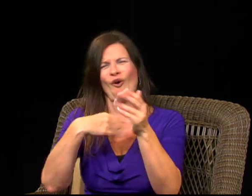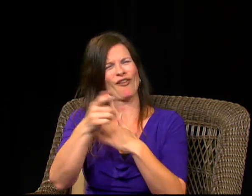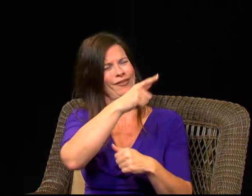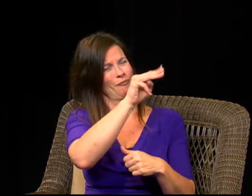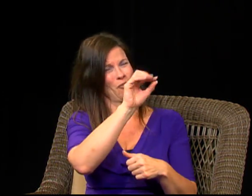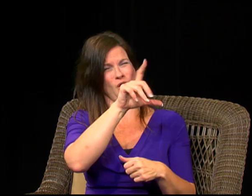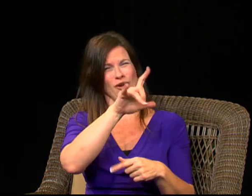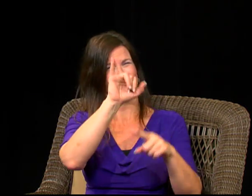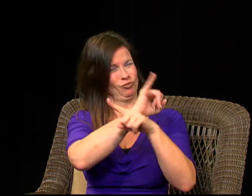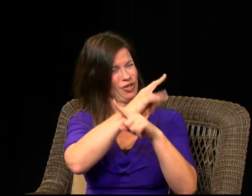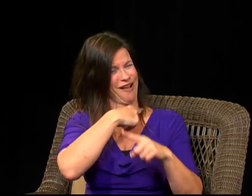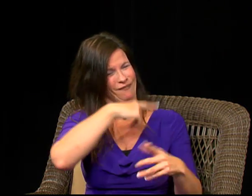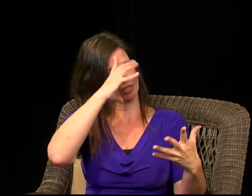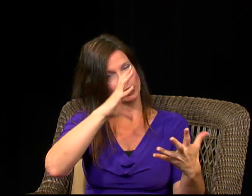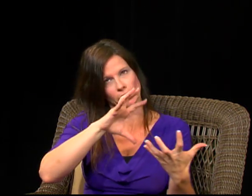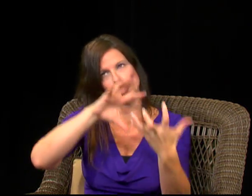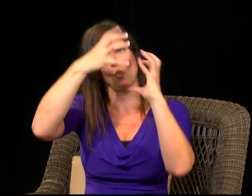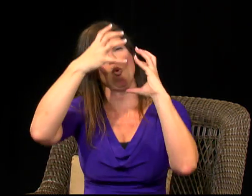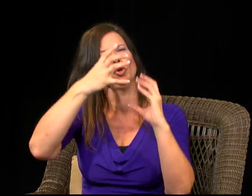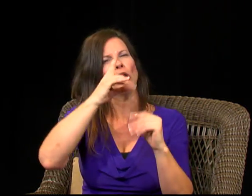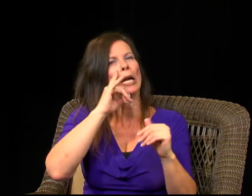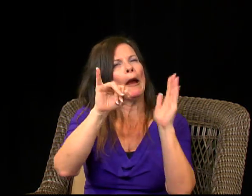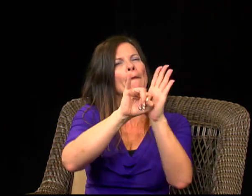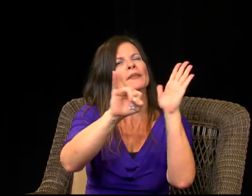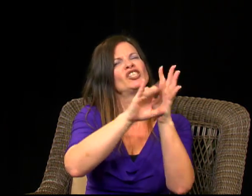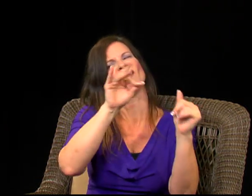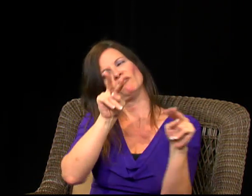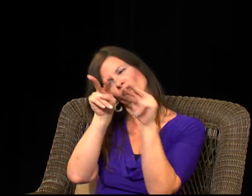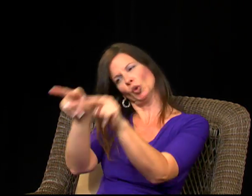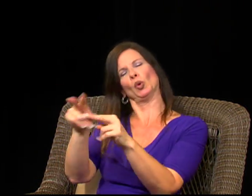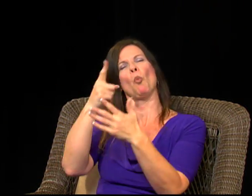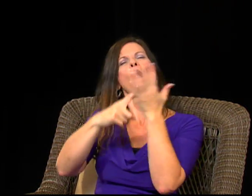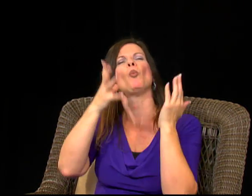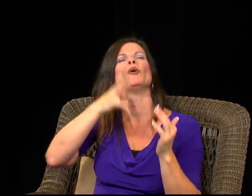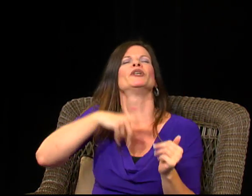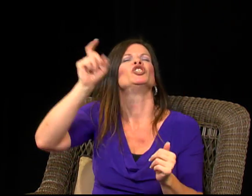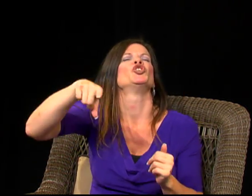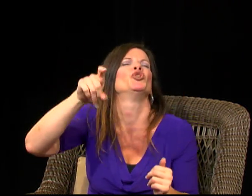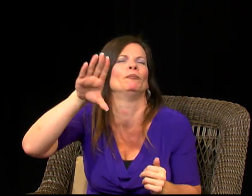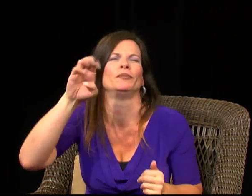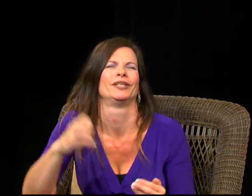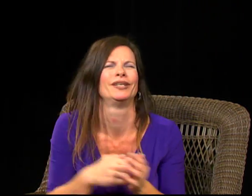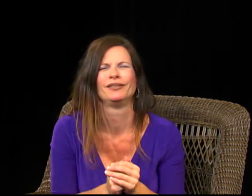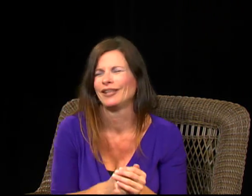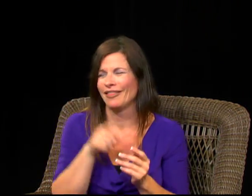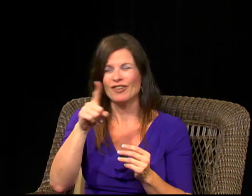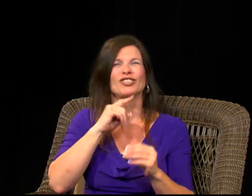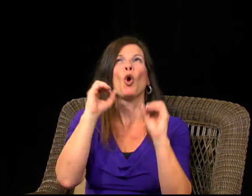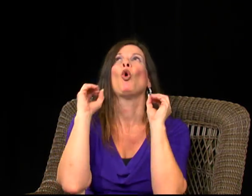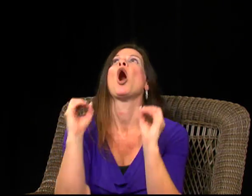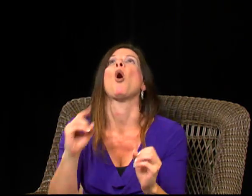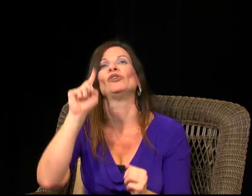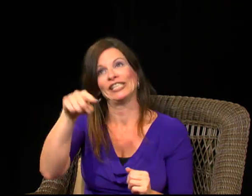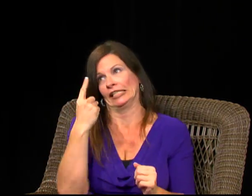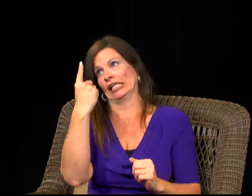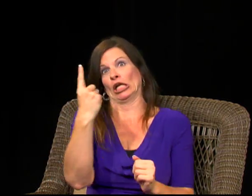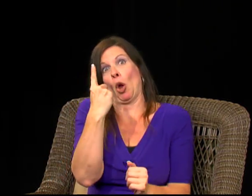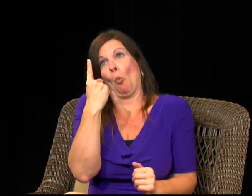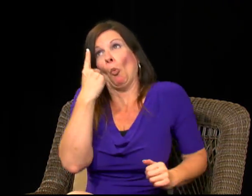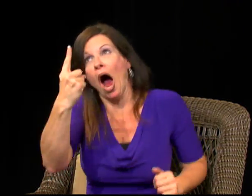been fighting to break down the image of the perfect body, the perfect model, that there are a lot of attributes that are more important, not